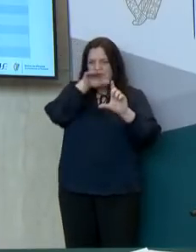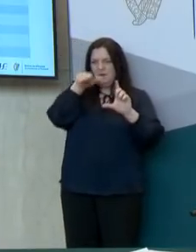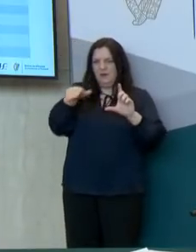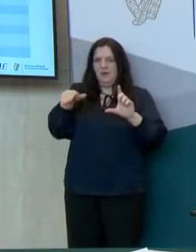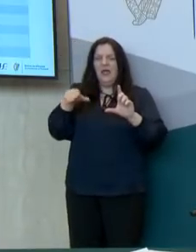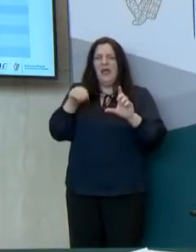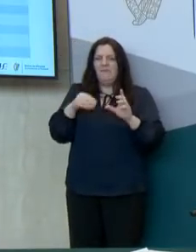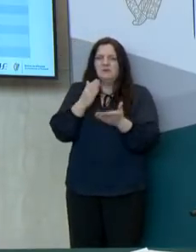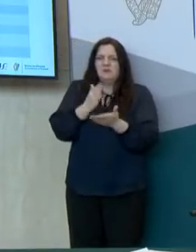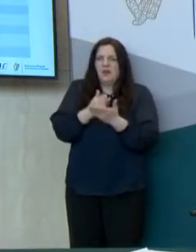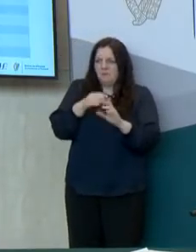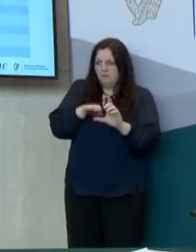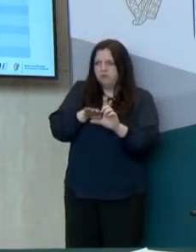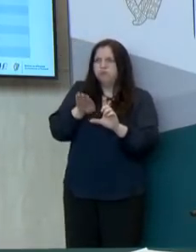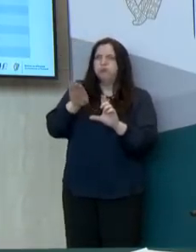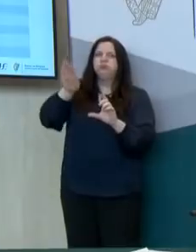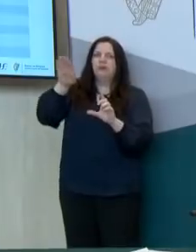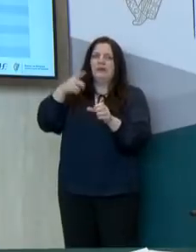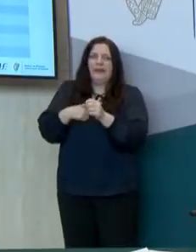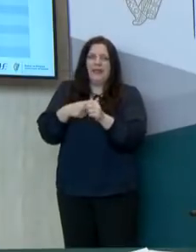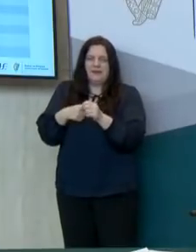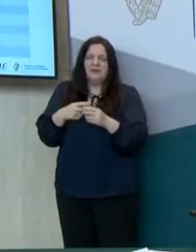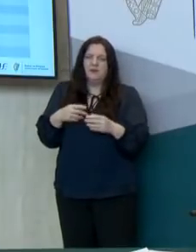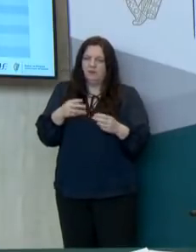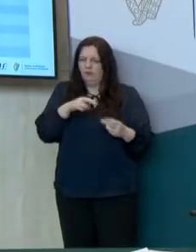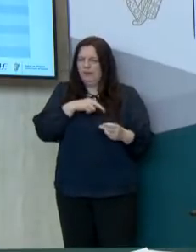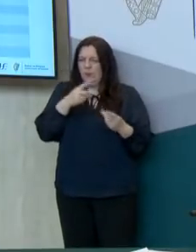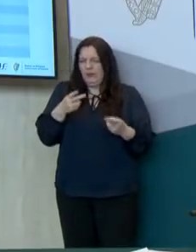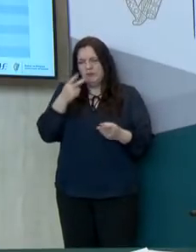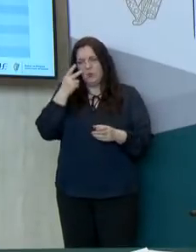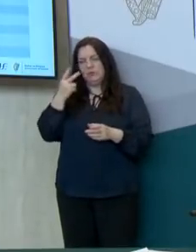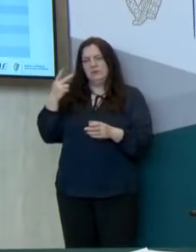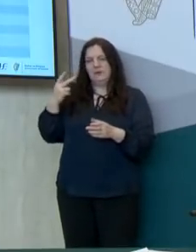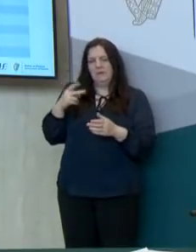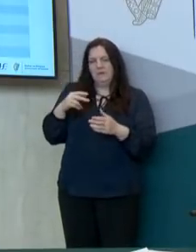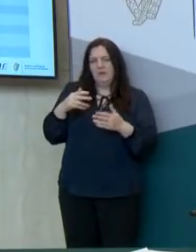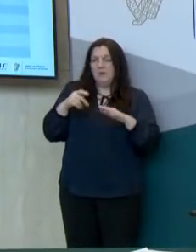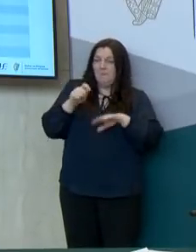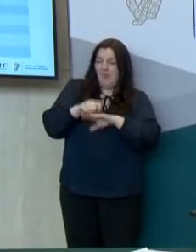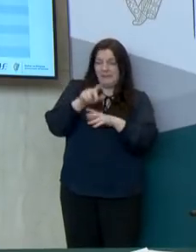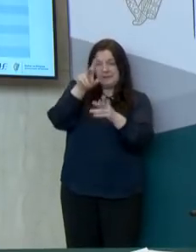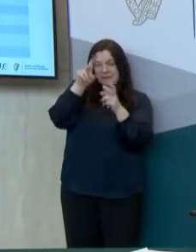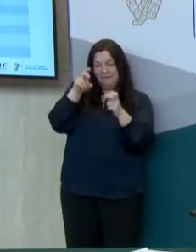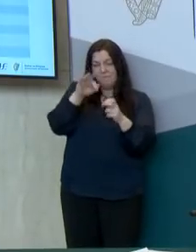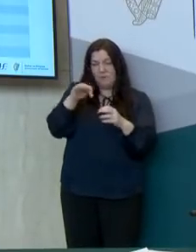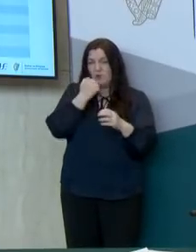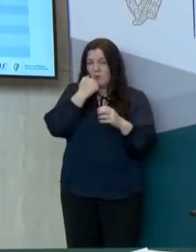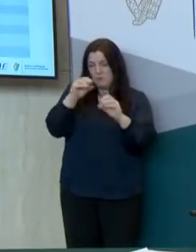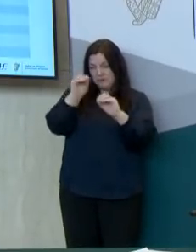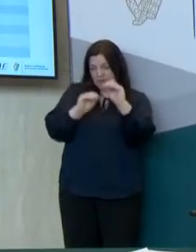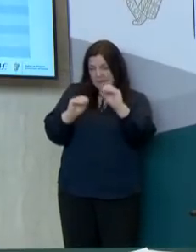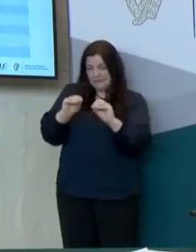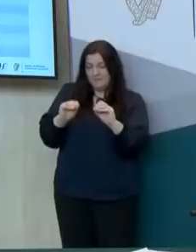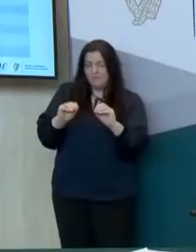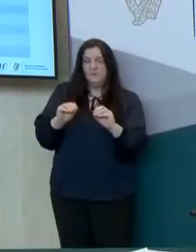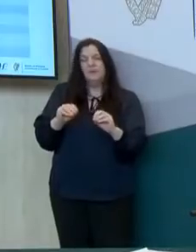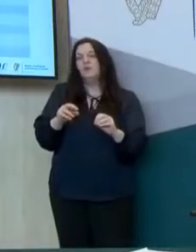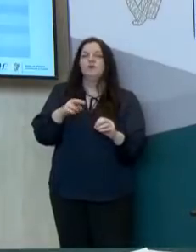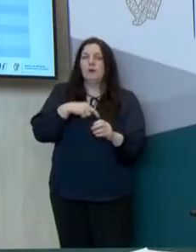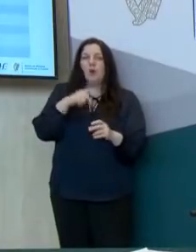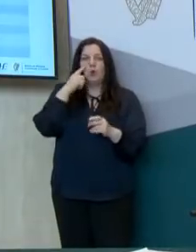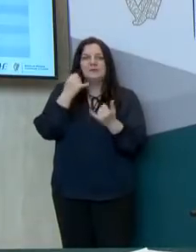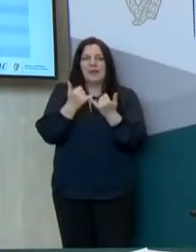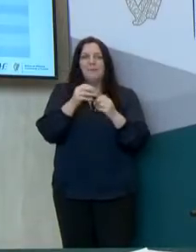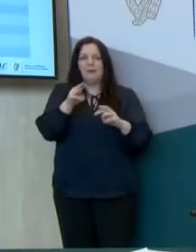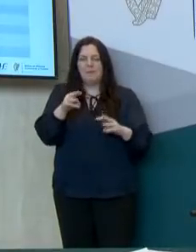the increase in cases we've seen over the preceding 2 weeks. But the best interpretation is that people read the